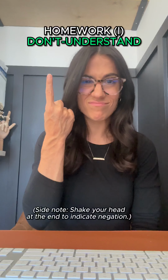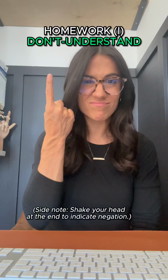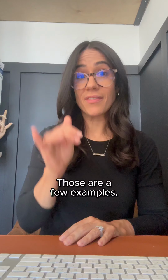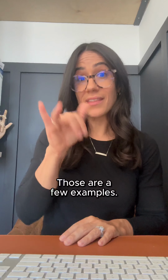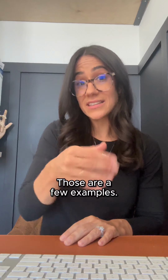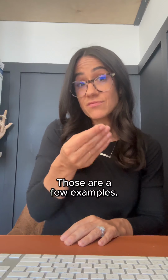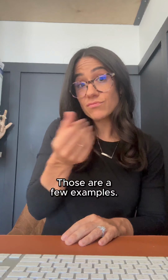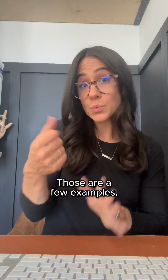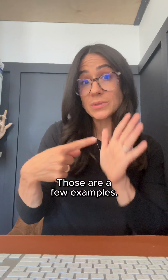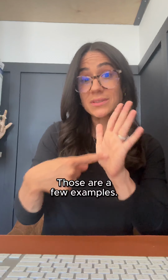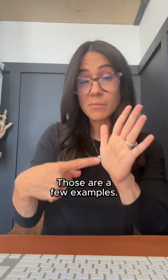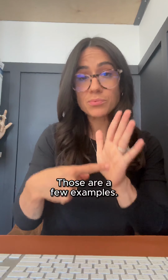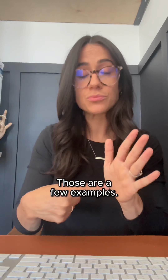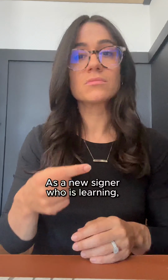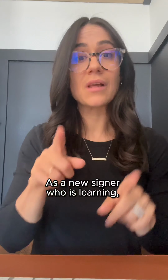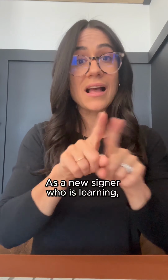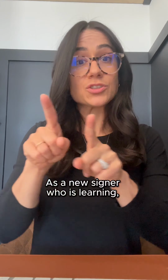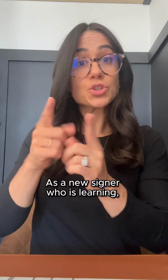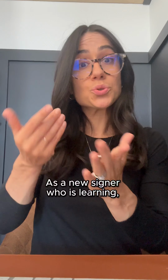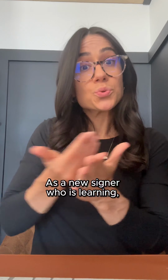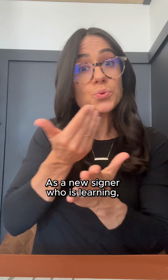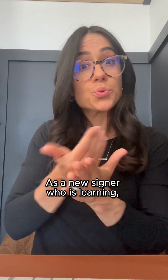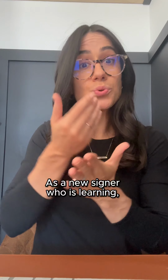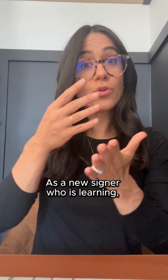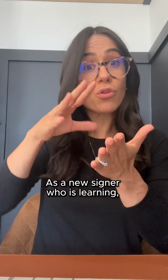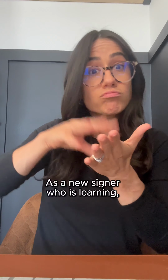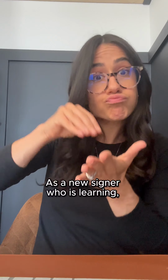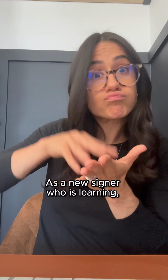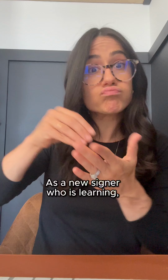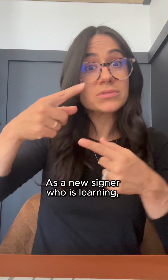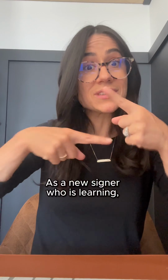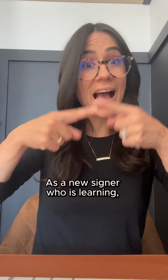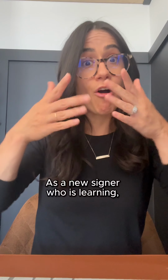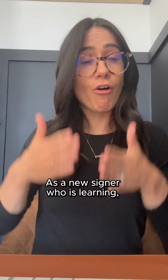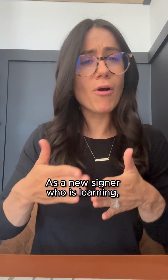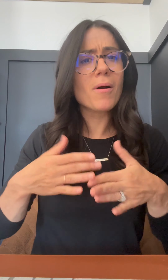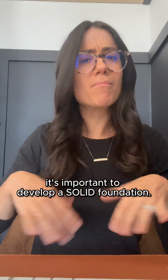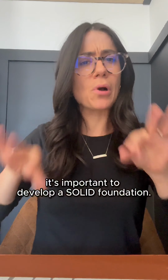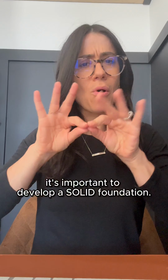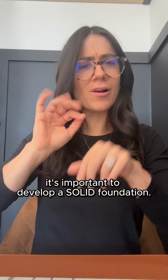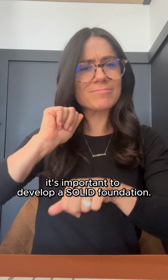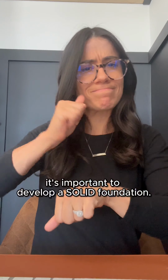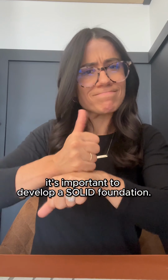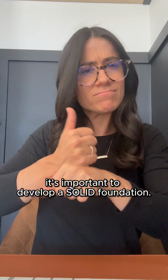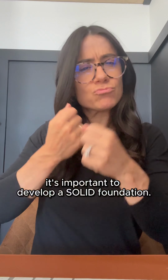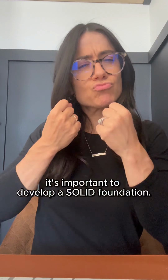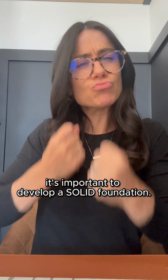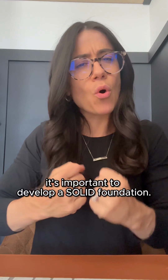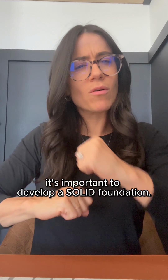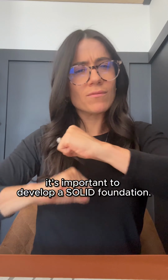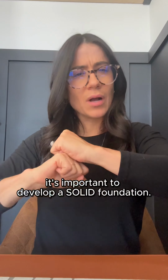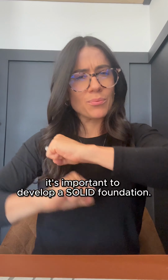Those are a few examples. As a new signer who is learning, it's important to develop a solid